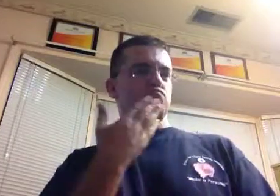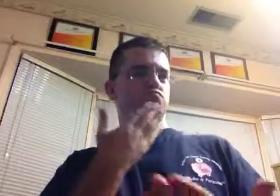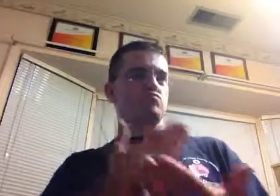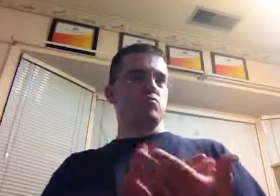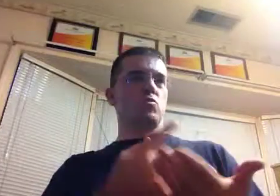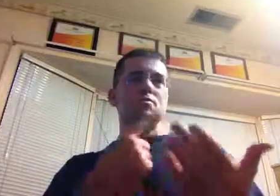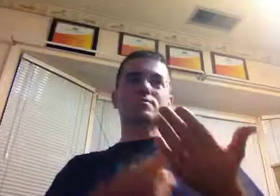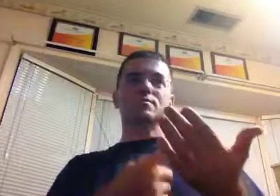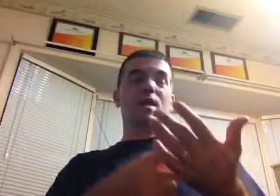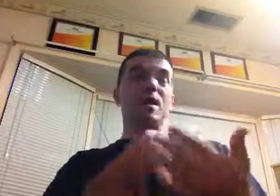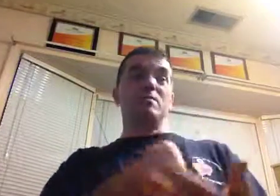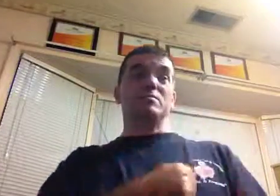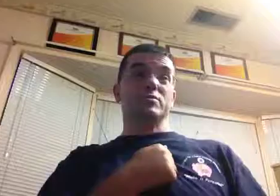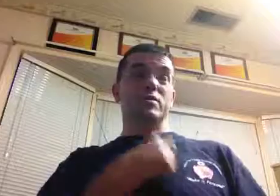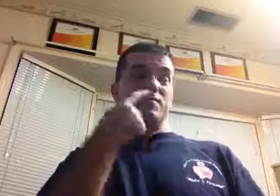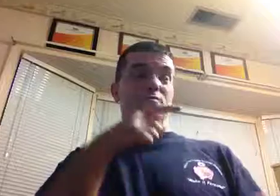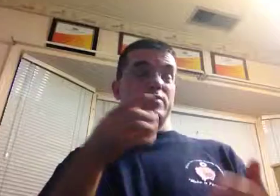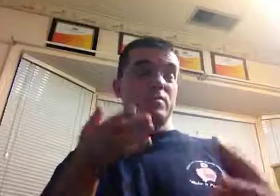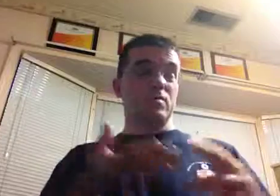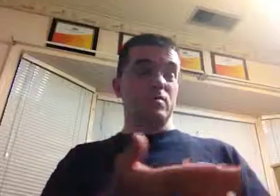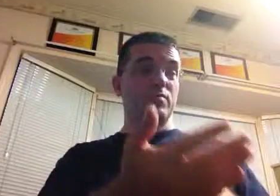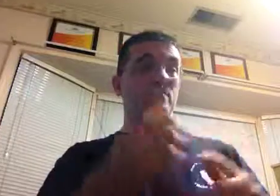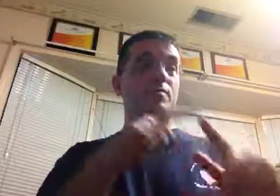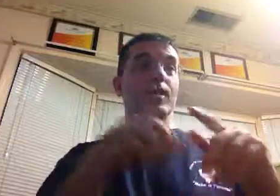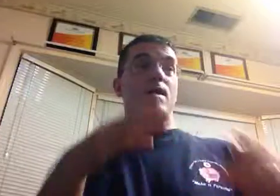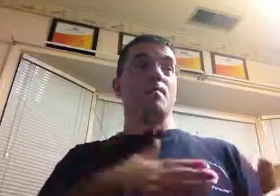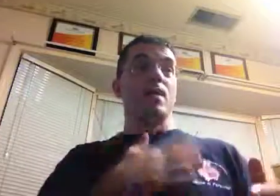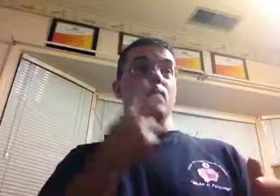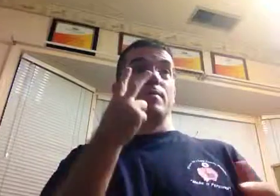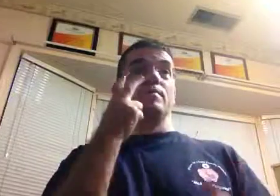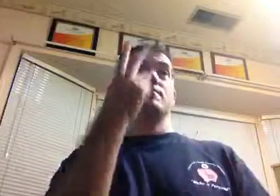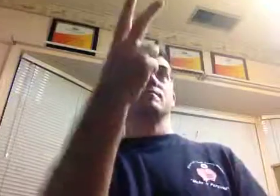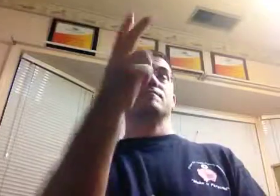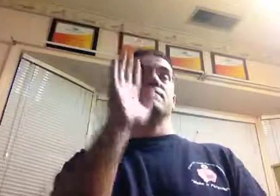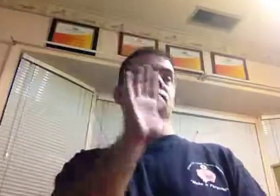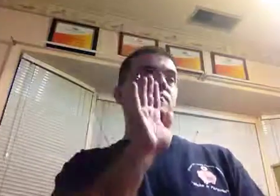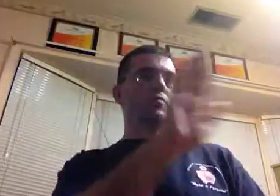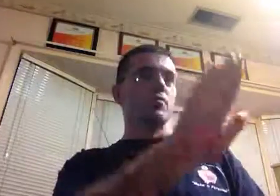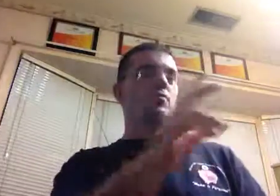Sorry for what you've been through, and I'm happy for where you're headed. This is the Dave Ramsey Show.